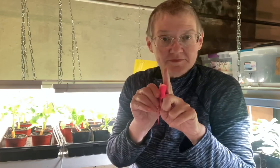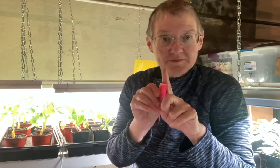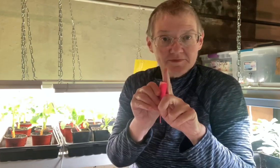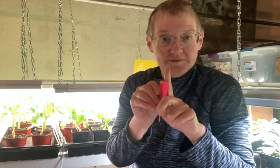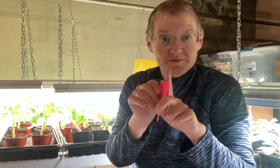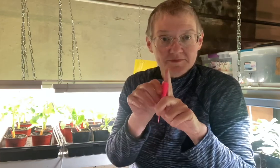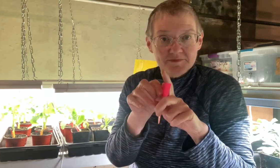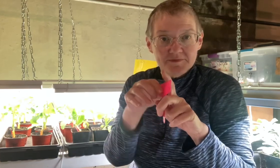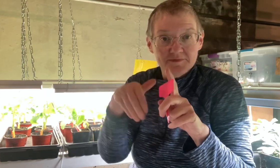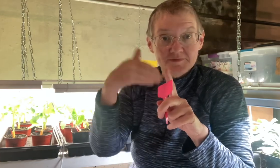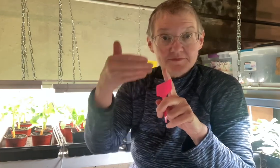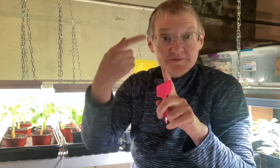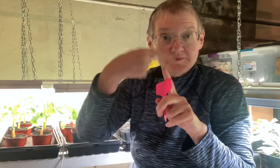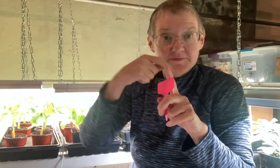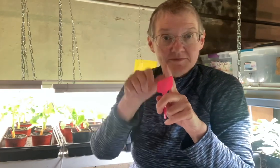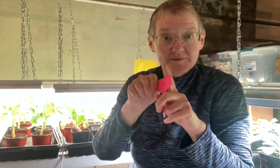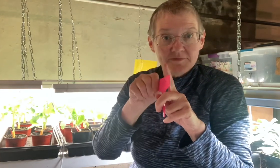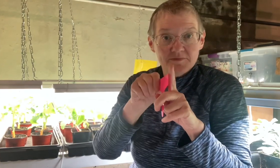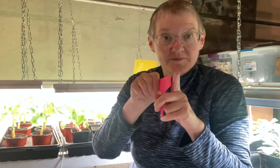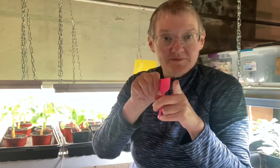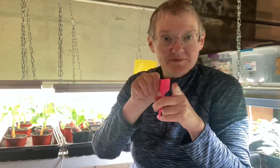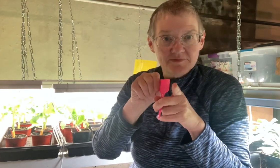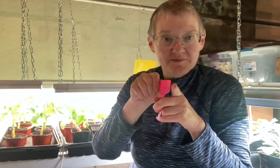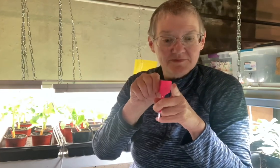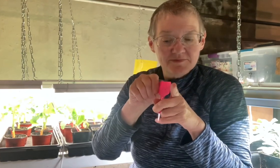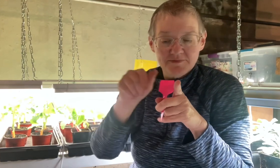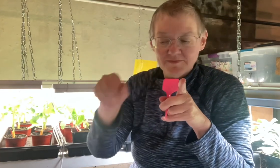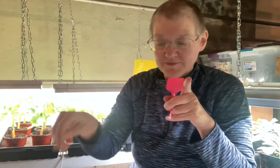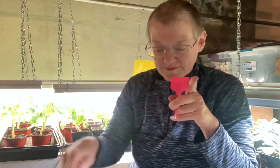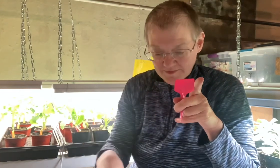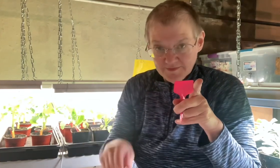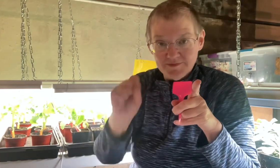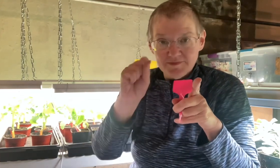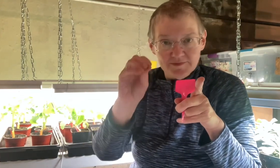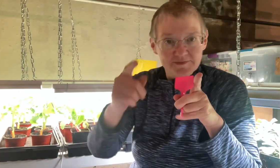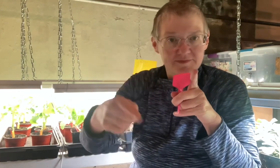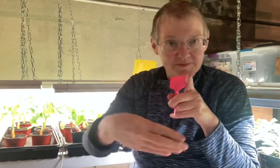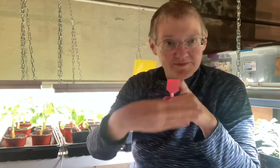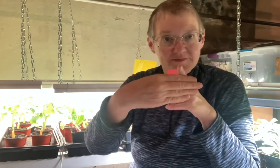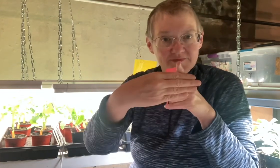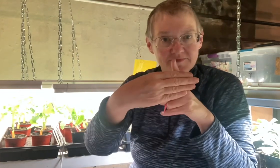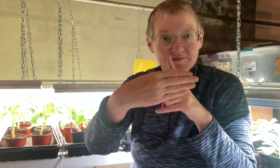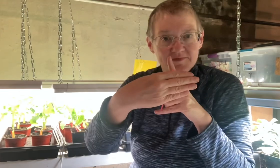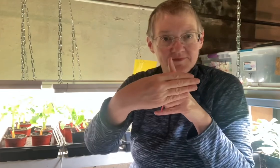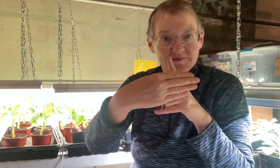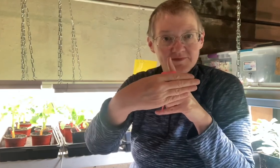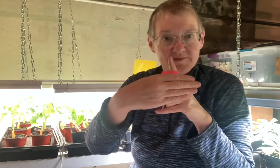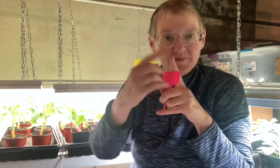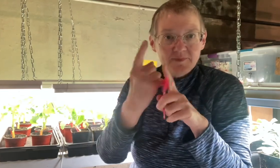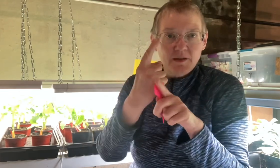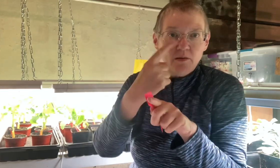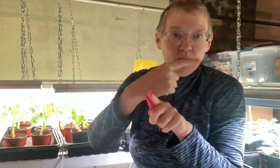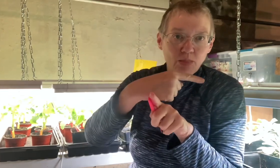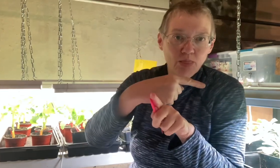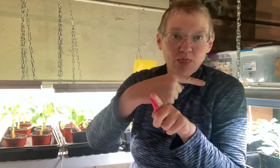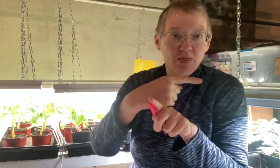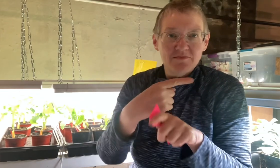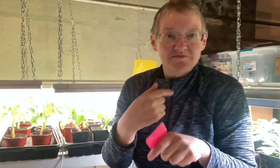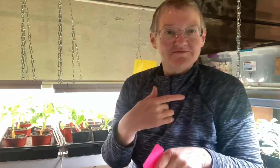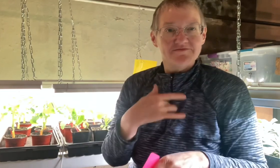add a tag and the next day they'd flop over a different way. So I'd add a second tag and they'd flop